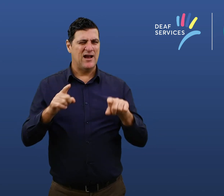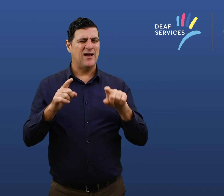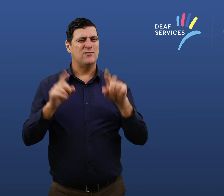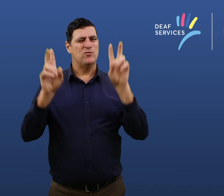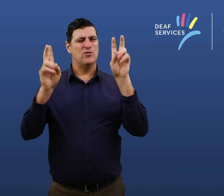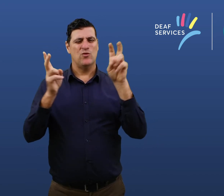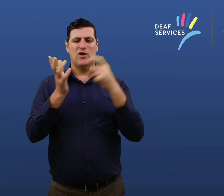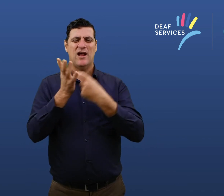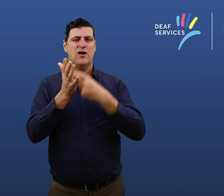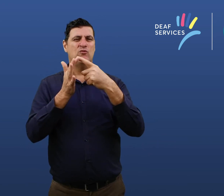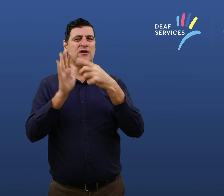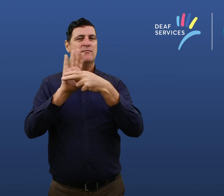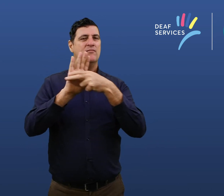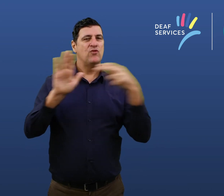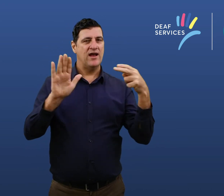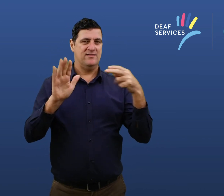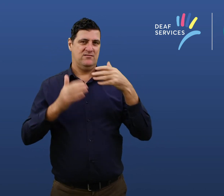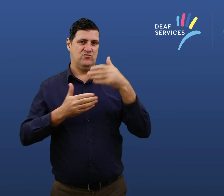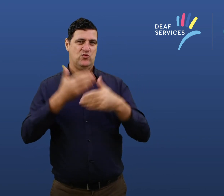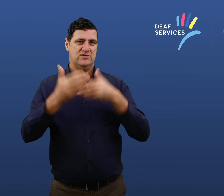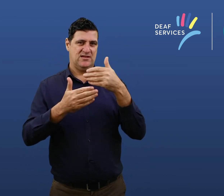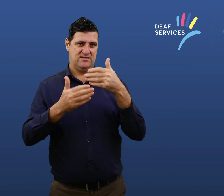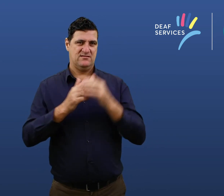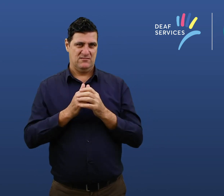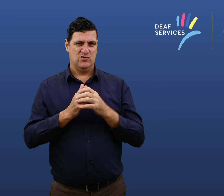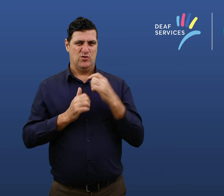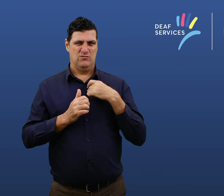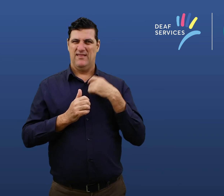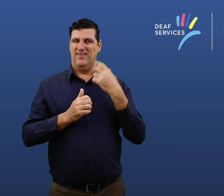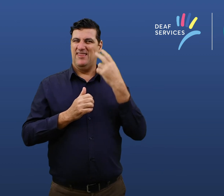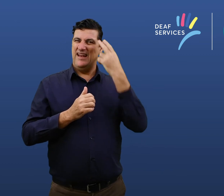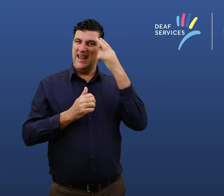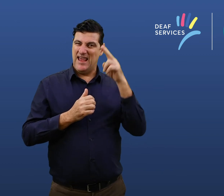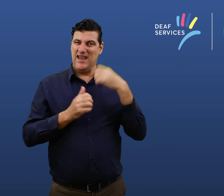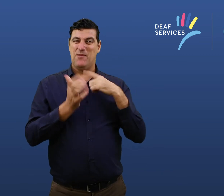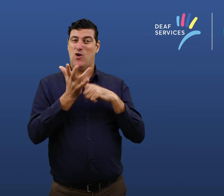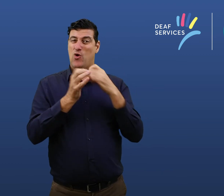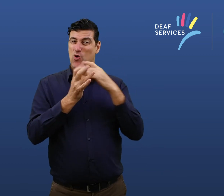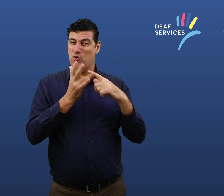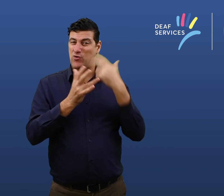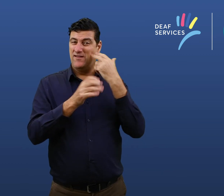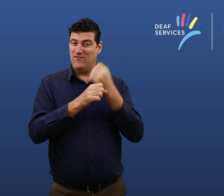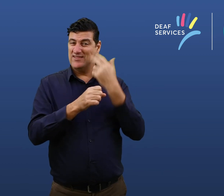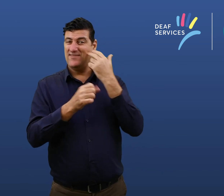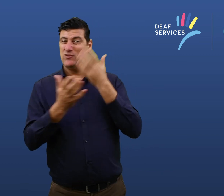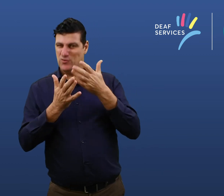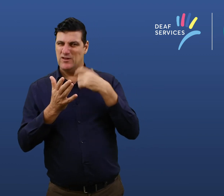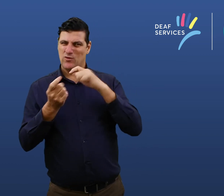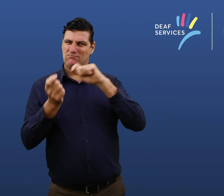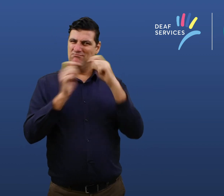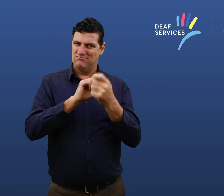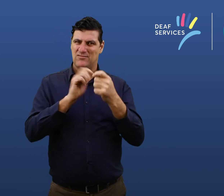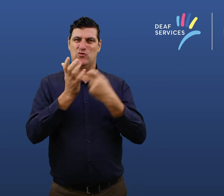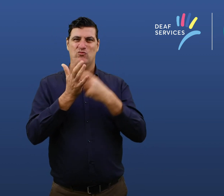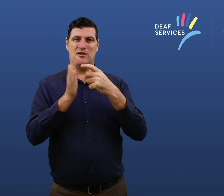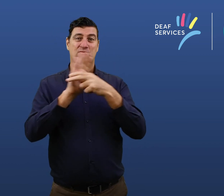We're also planning on commencing our rebranding process. The name and the logo of